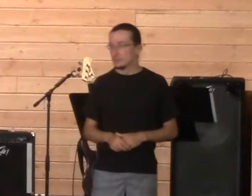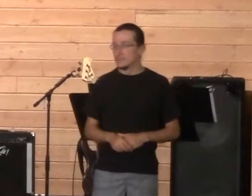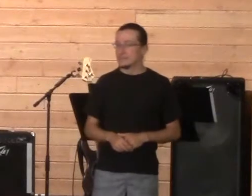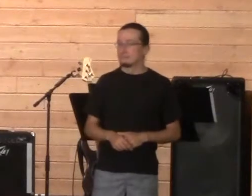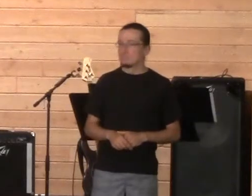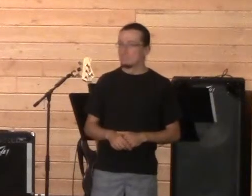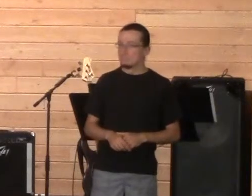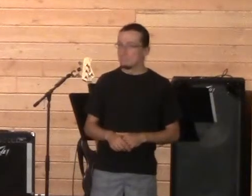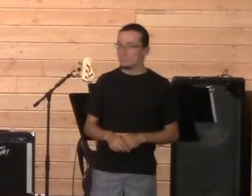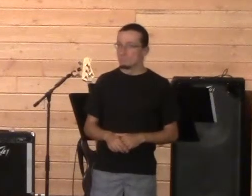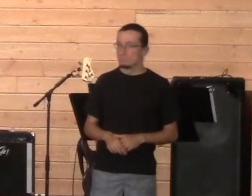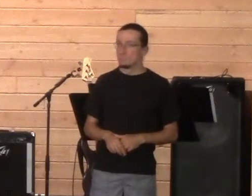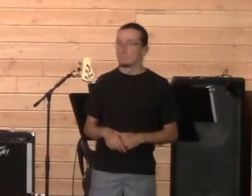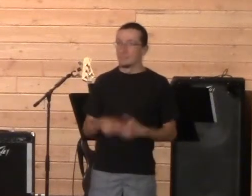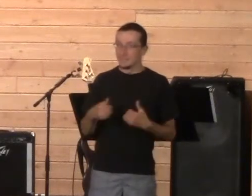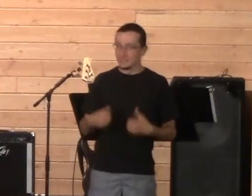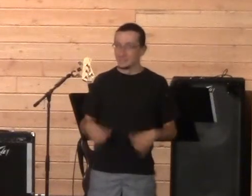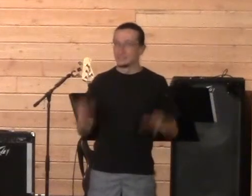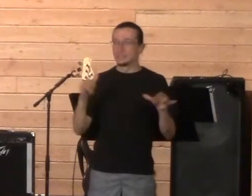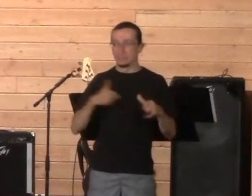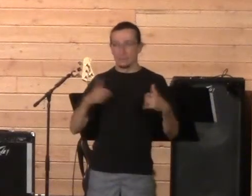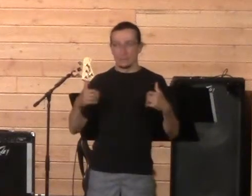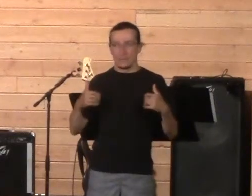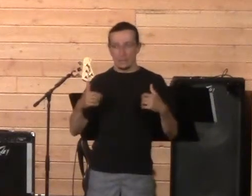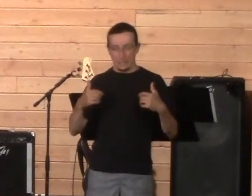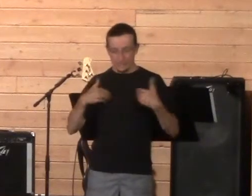I still have a problem with Baptists.